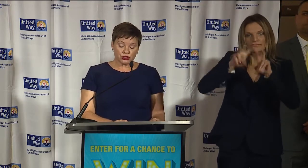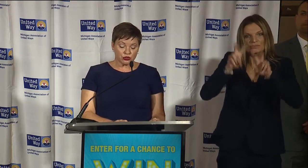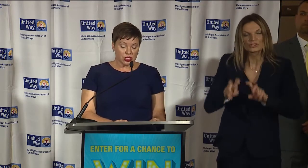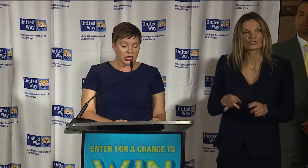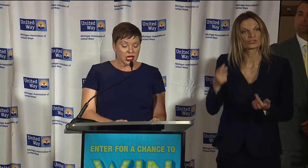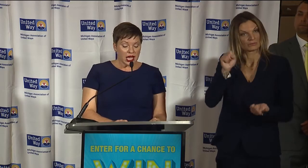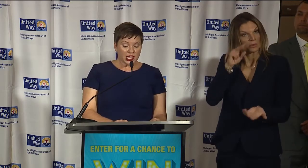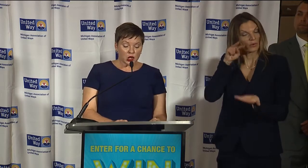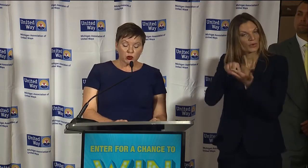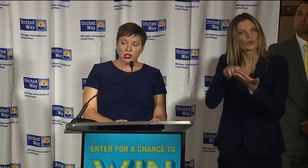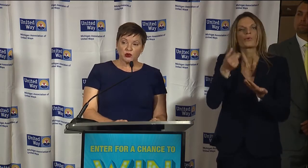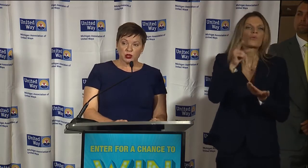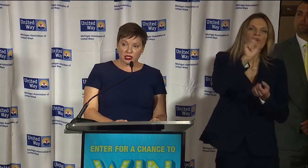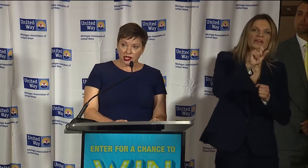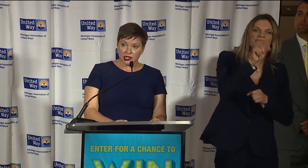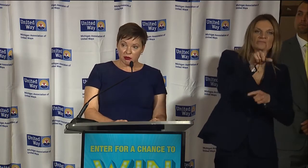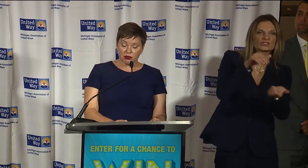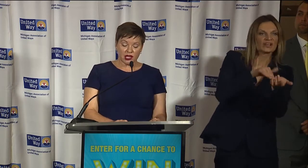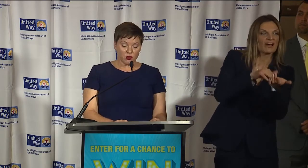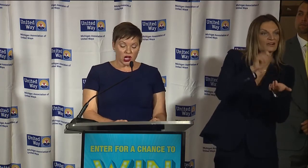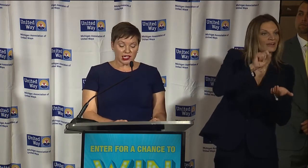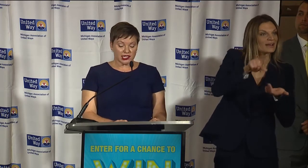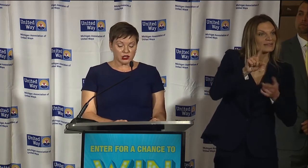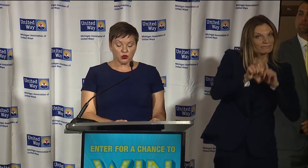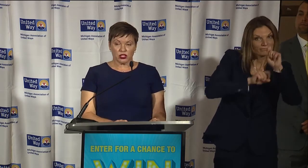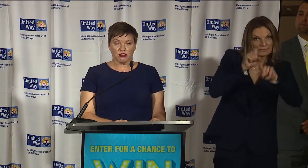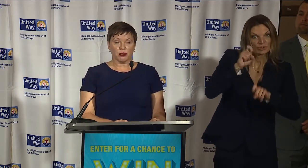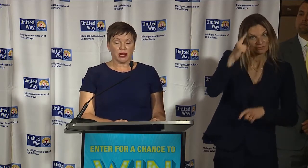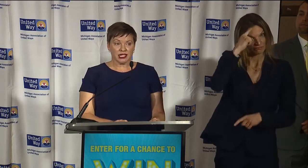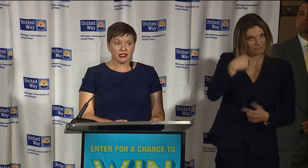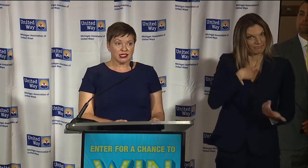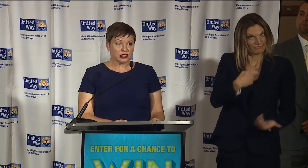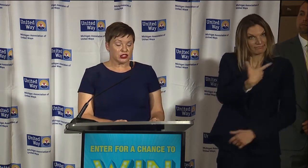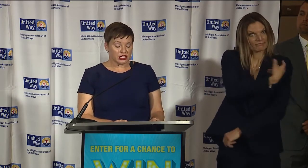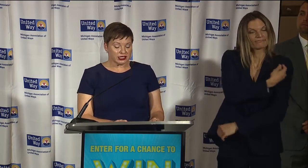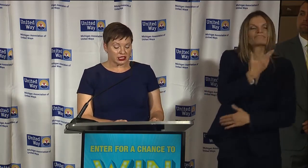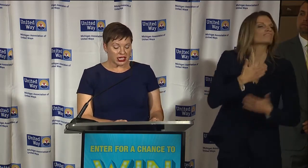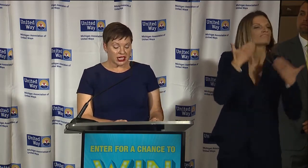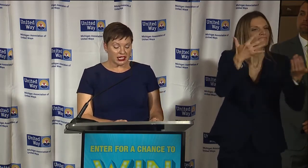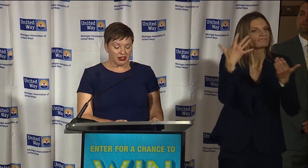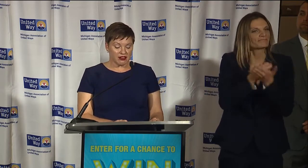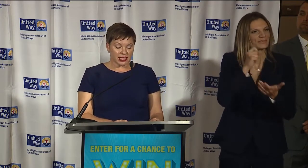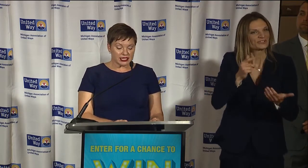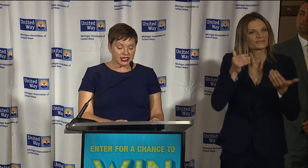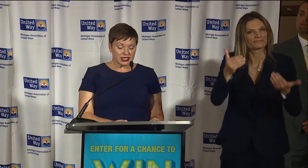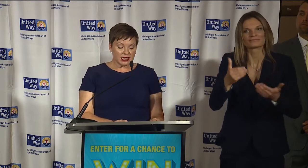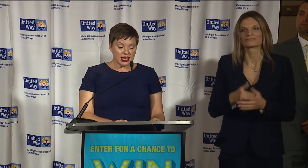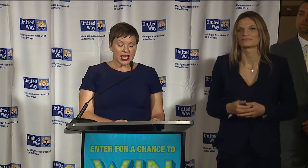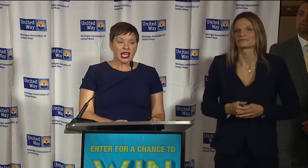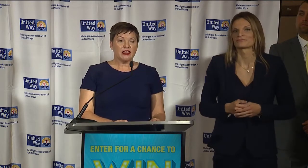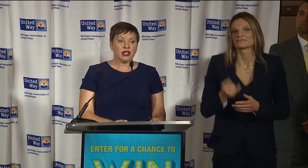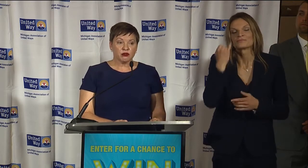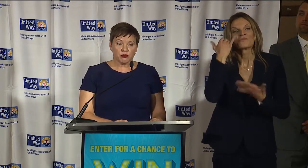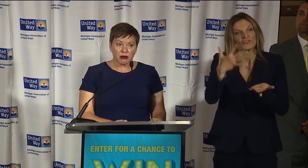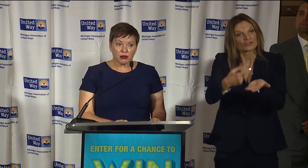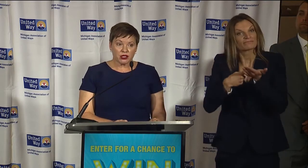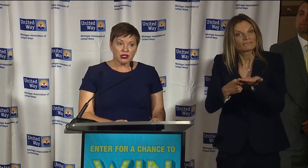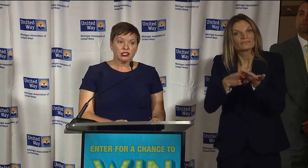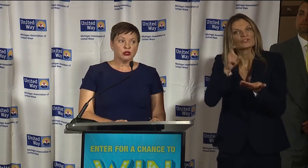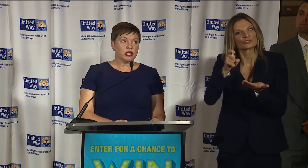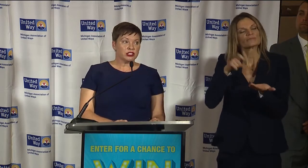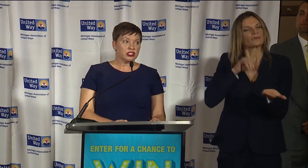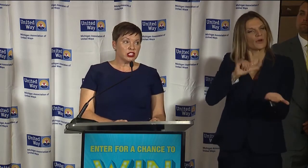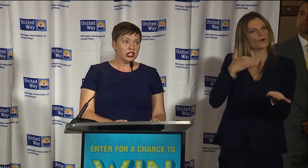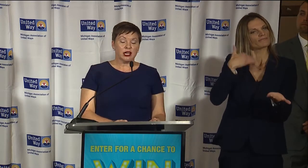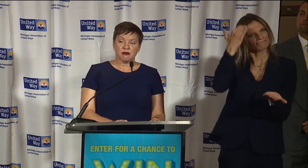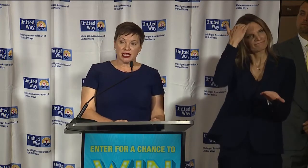you do, I hope that you will sign up and walk into one of our many clinics across the state and get vaccinated. And then remember